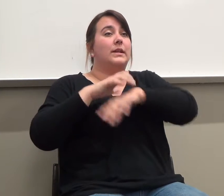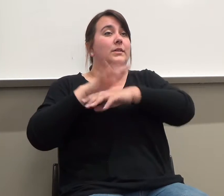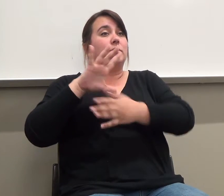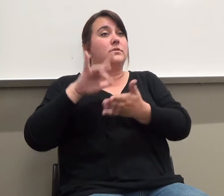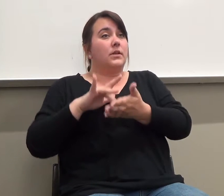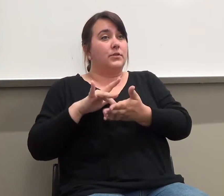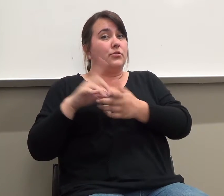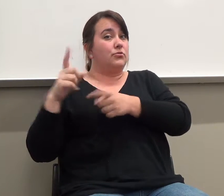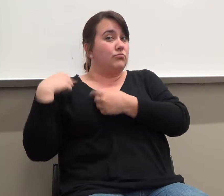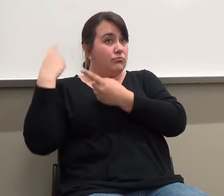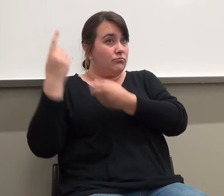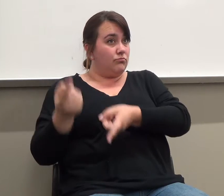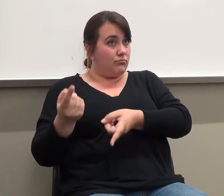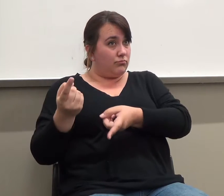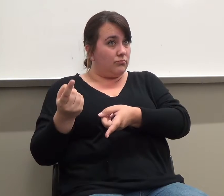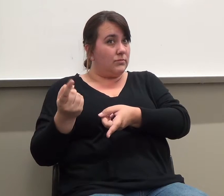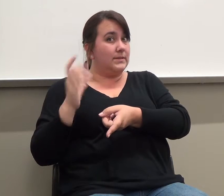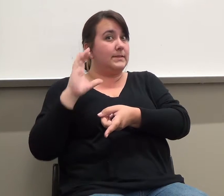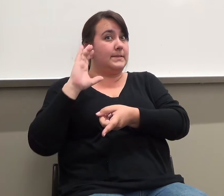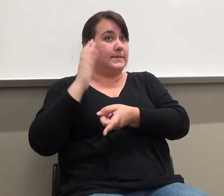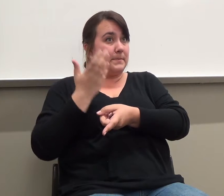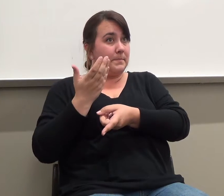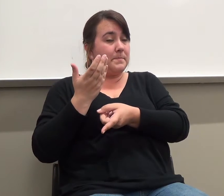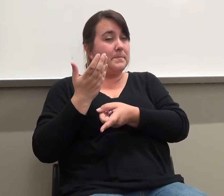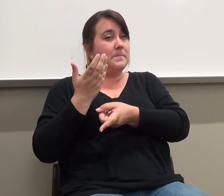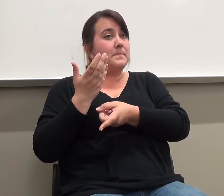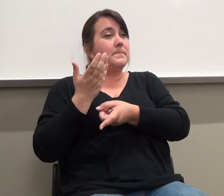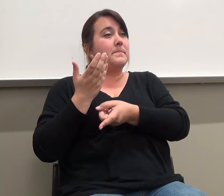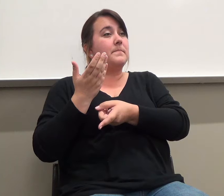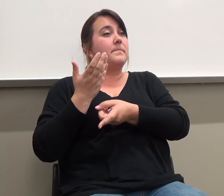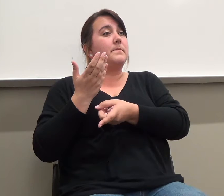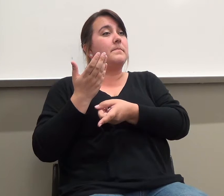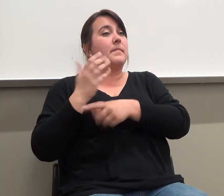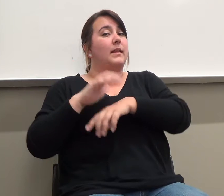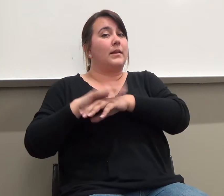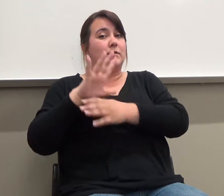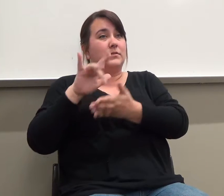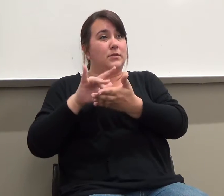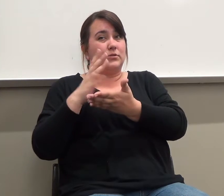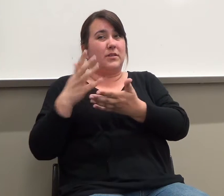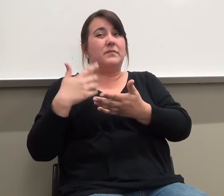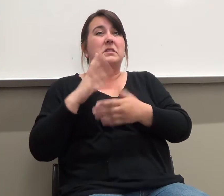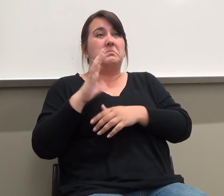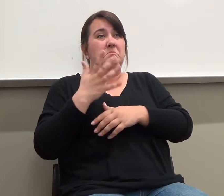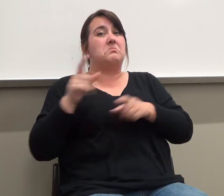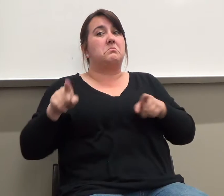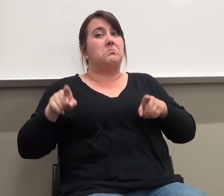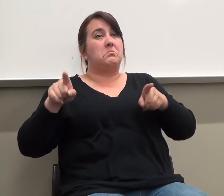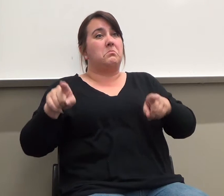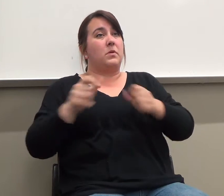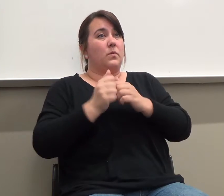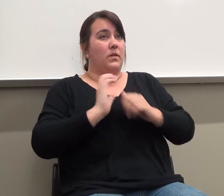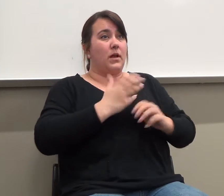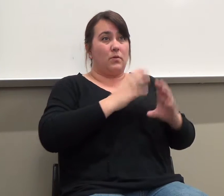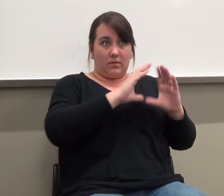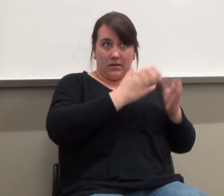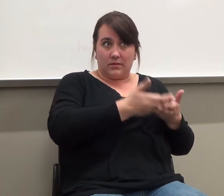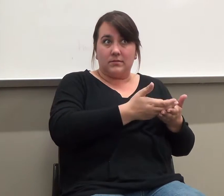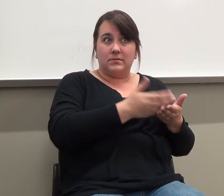until now, it looks like the English Center stuff we've been doing has kind of tied in with what we've been talking about here,